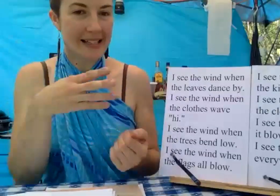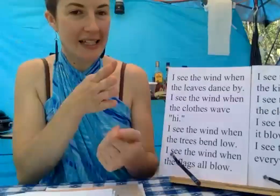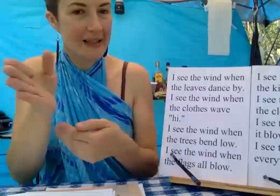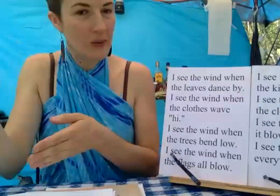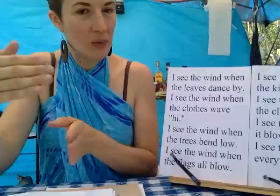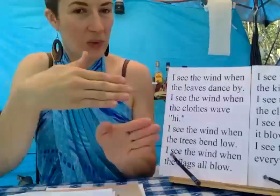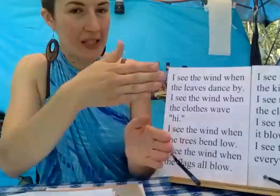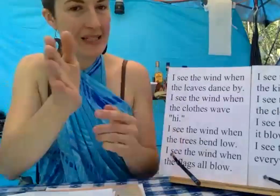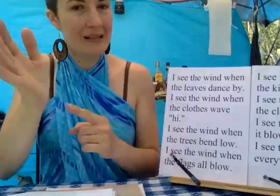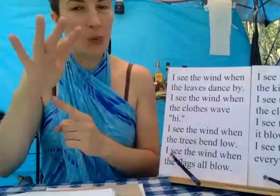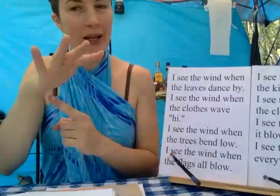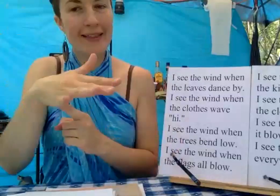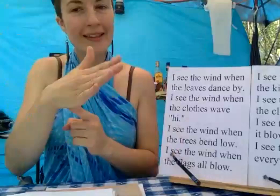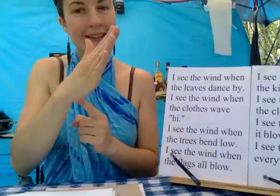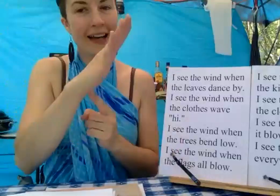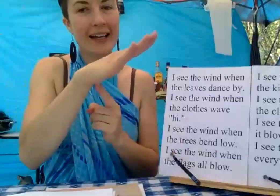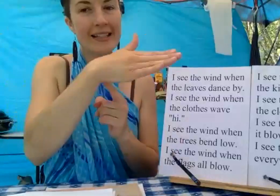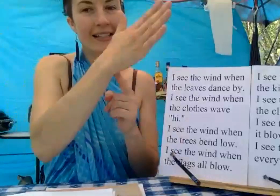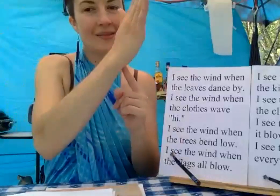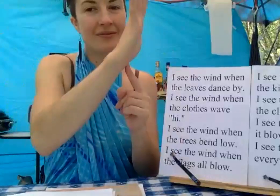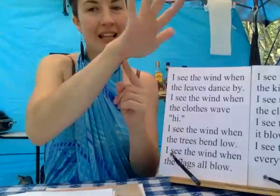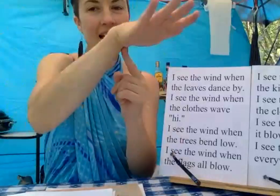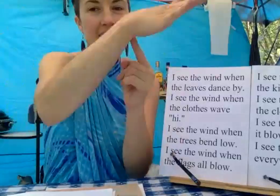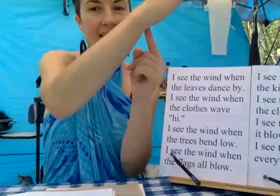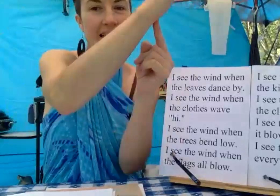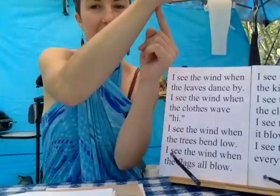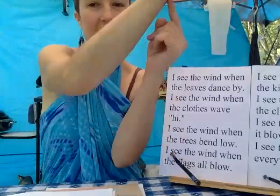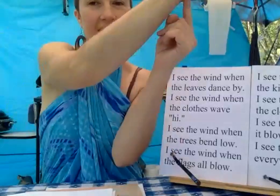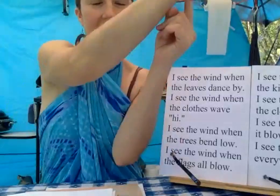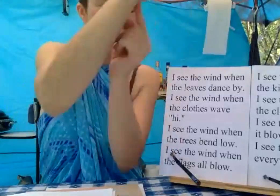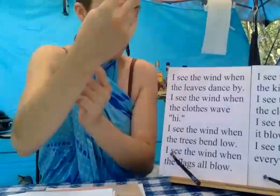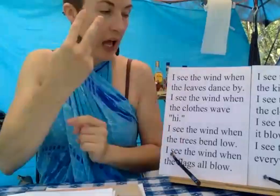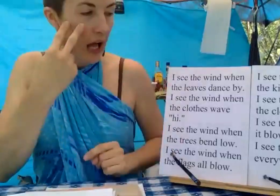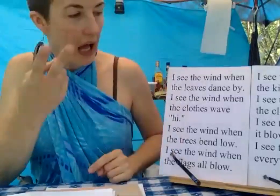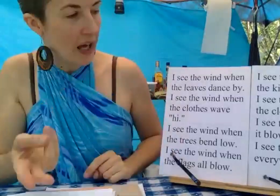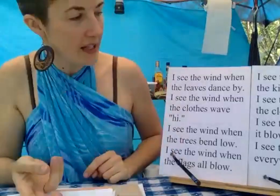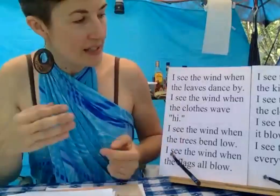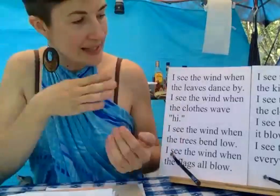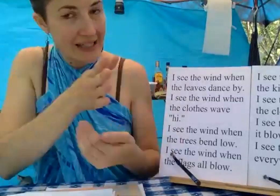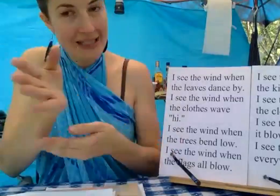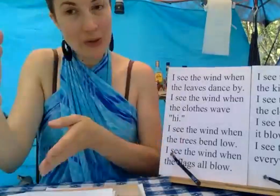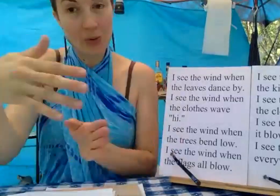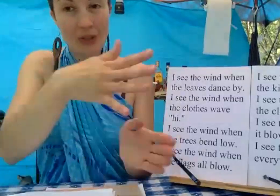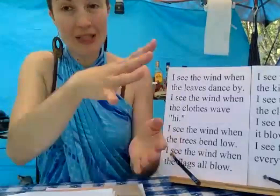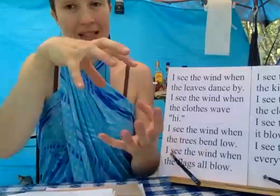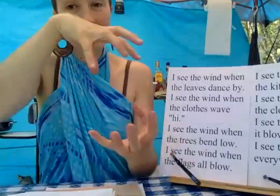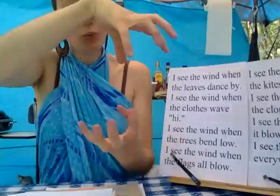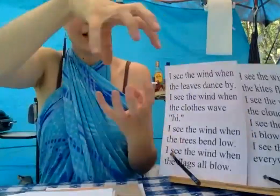see the wind when the kites fly high. I see the wind when